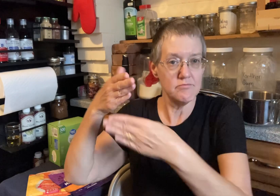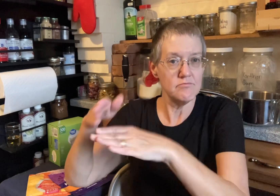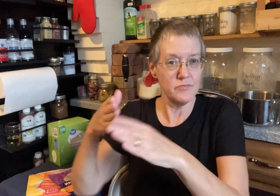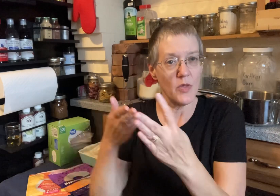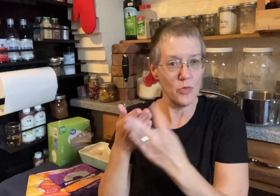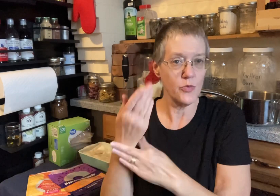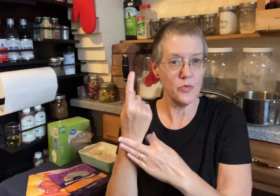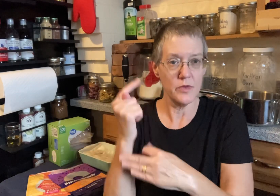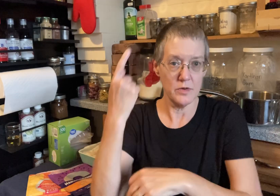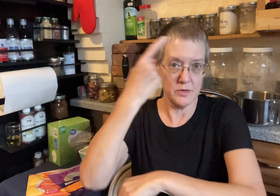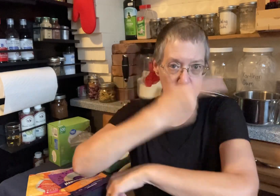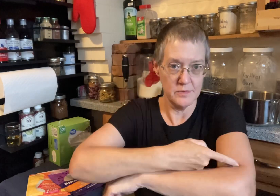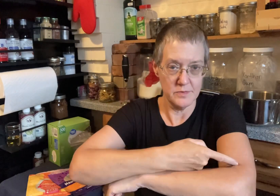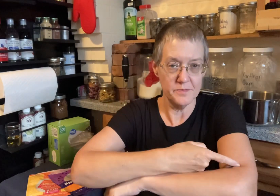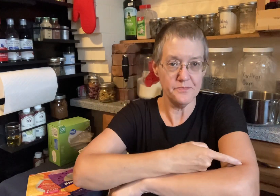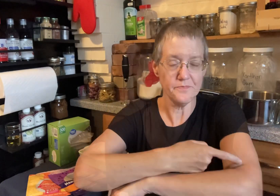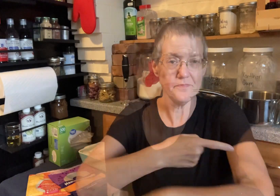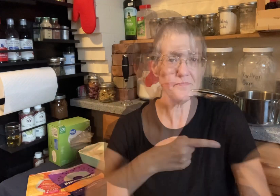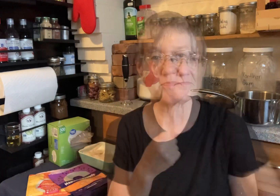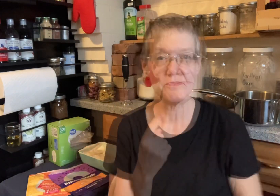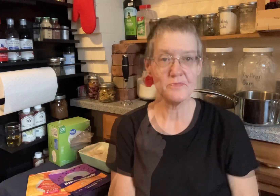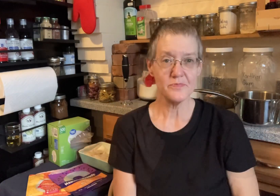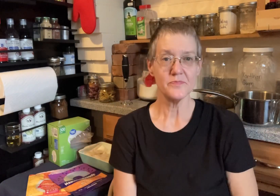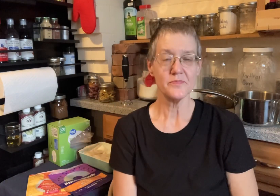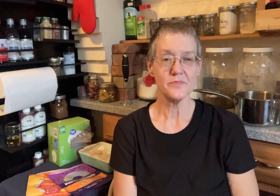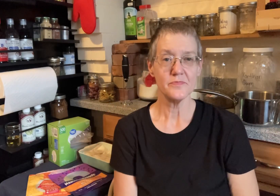day, divided throughout the day.